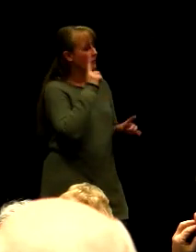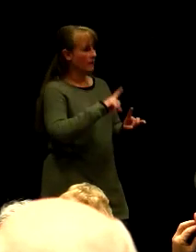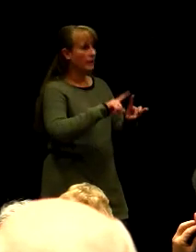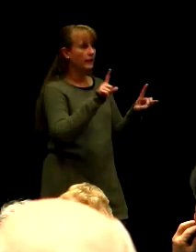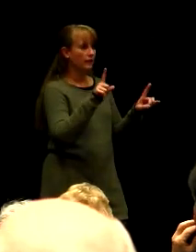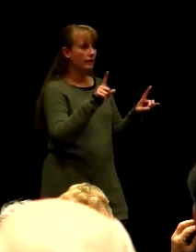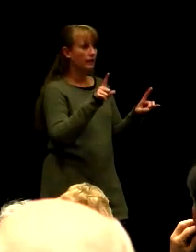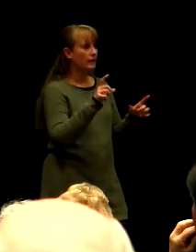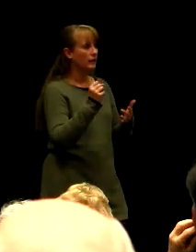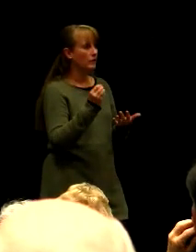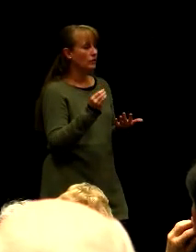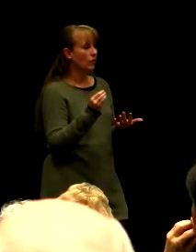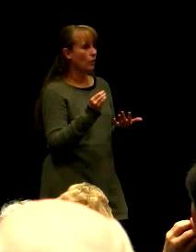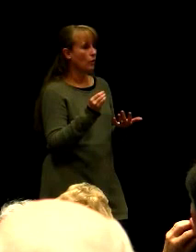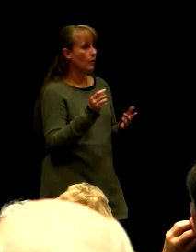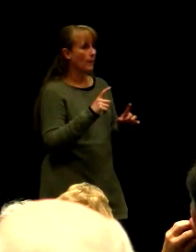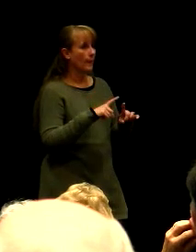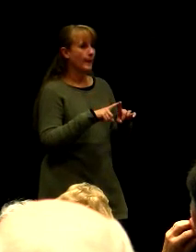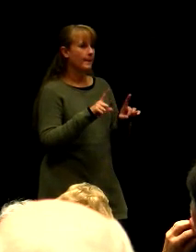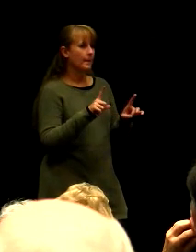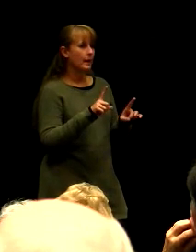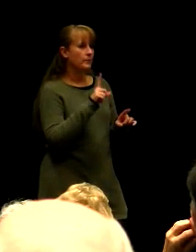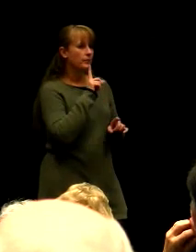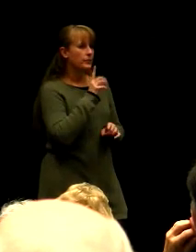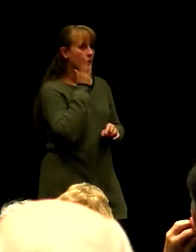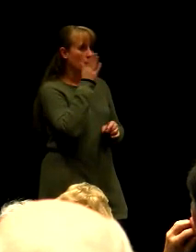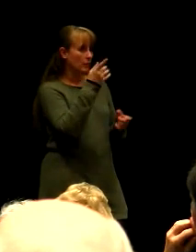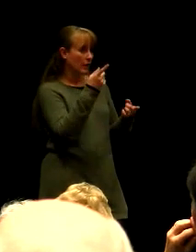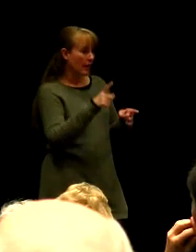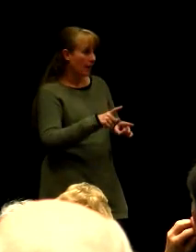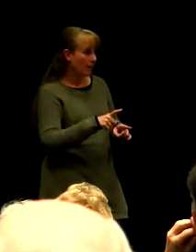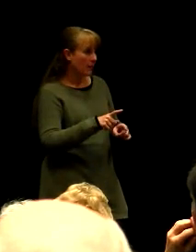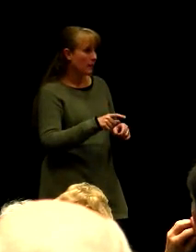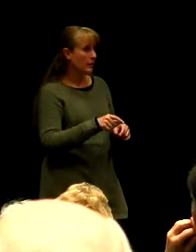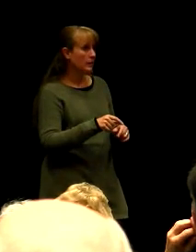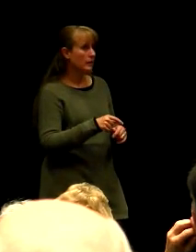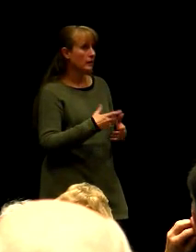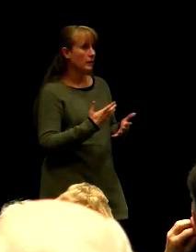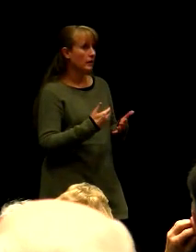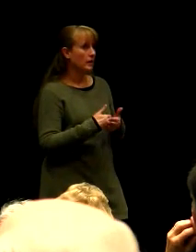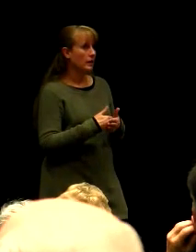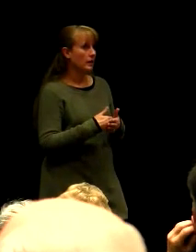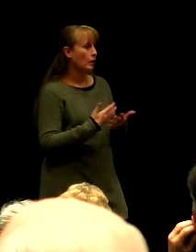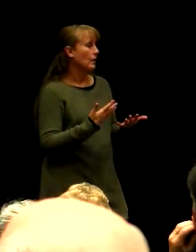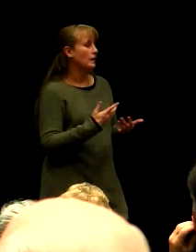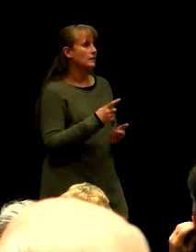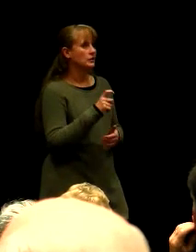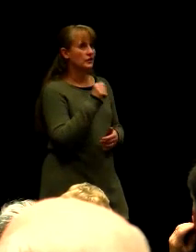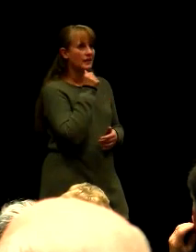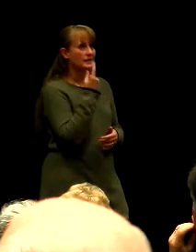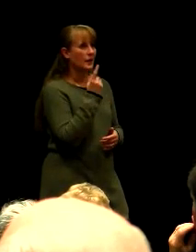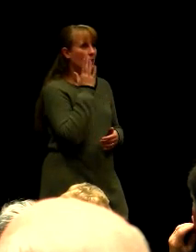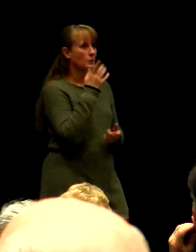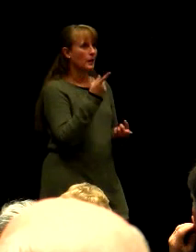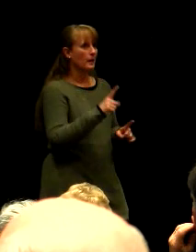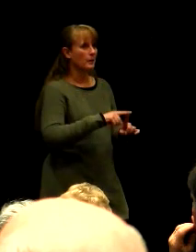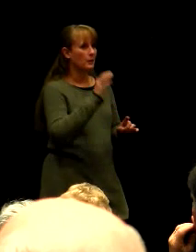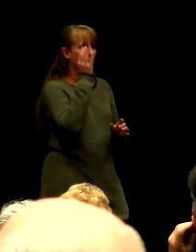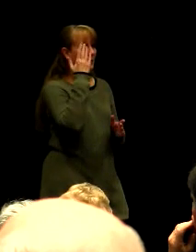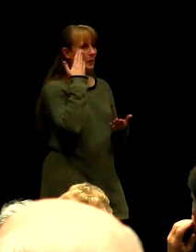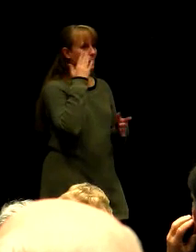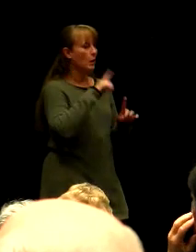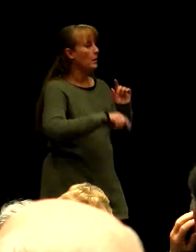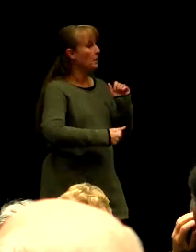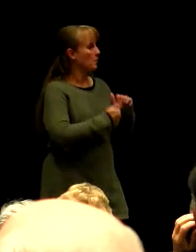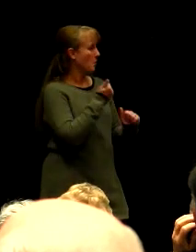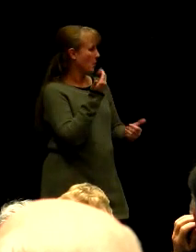differently. But inevitably it's going to be, I shouldn't say inevitably, we don't know, but